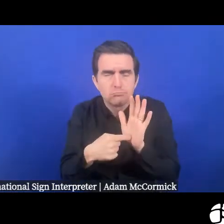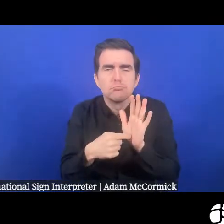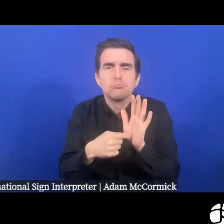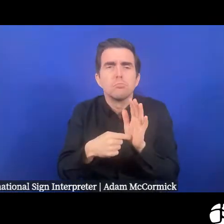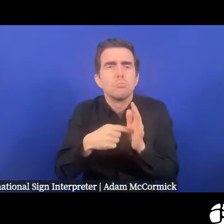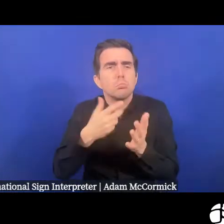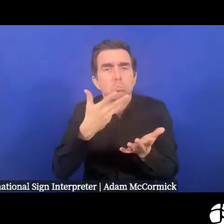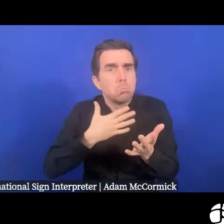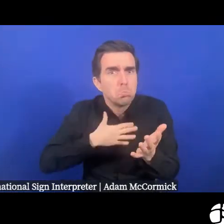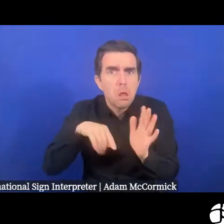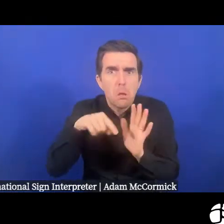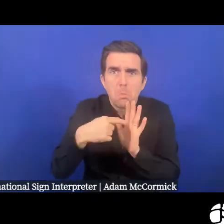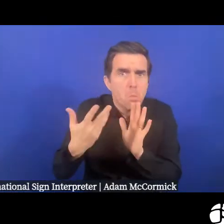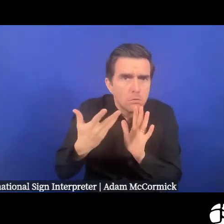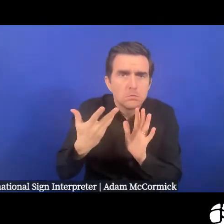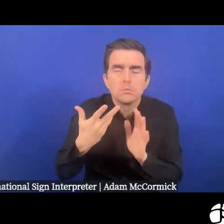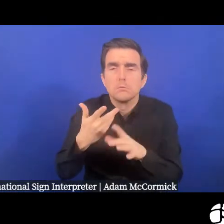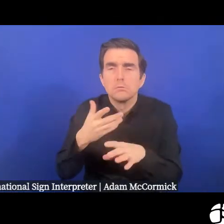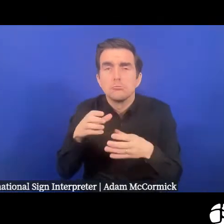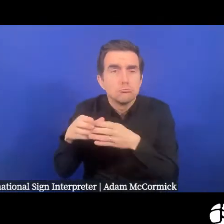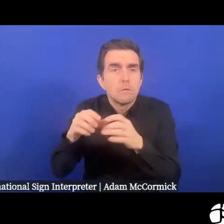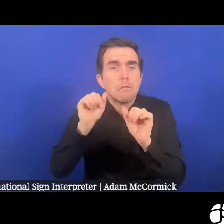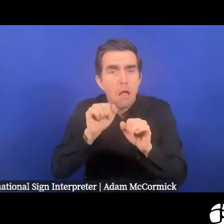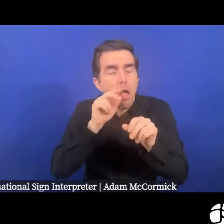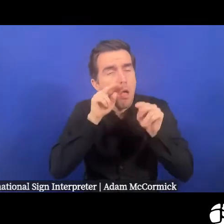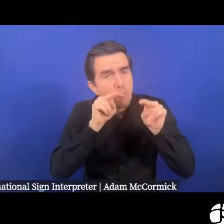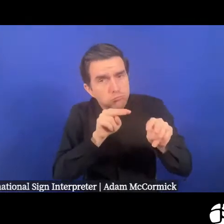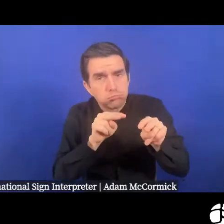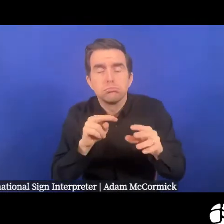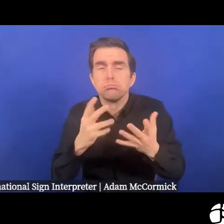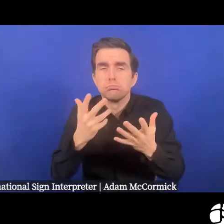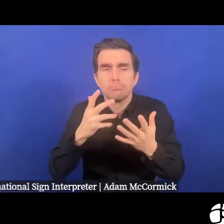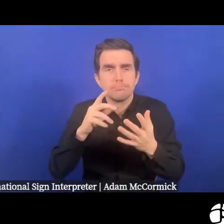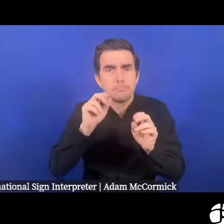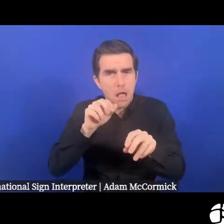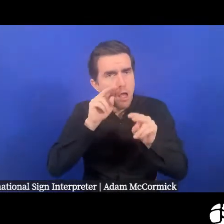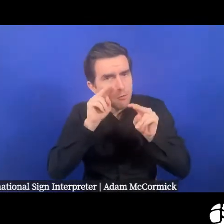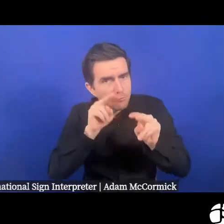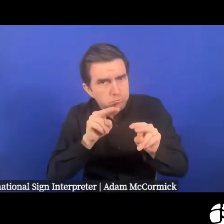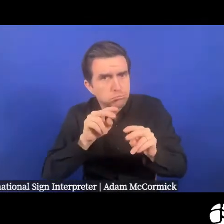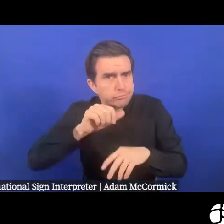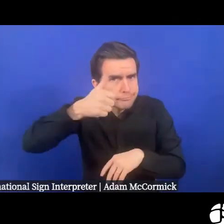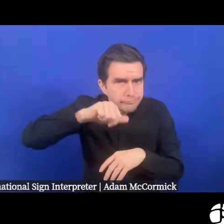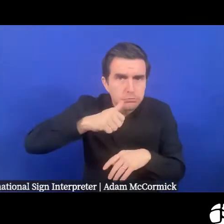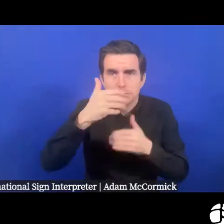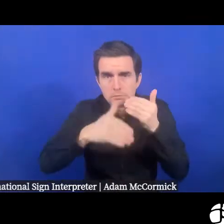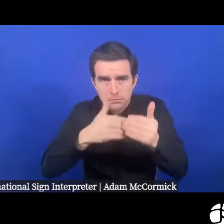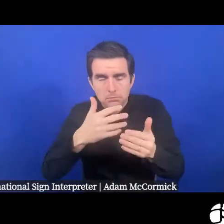Implementation starts. How do you hold the government's feet to fire to say,